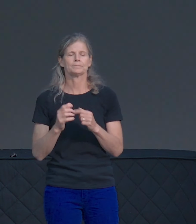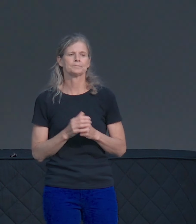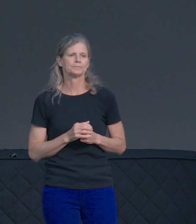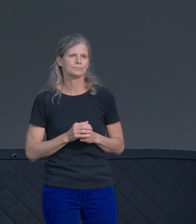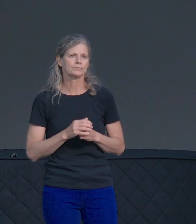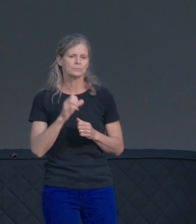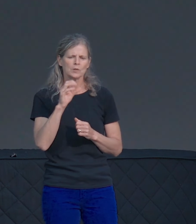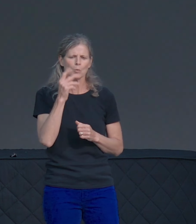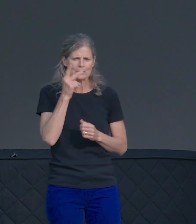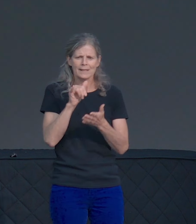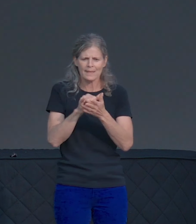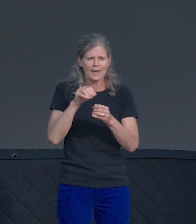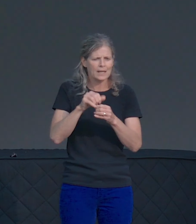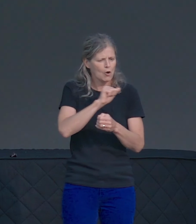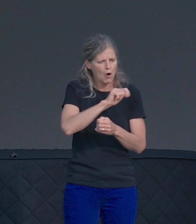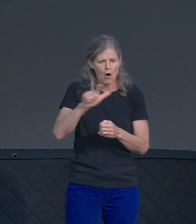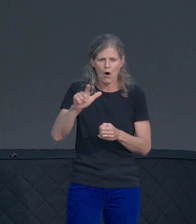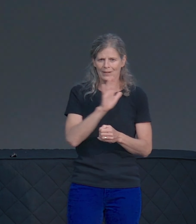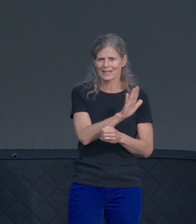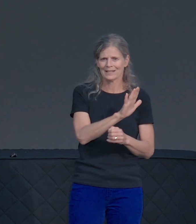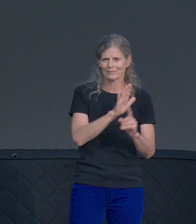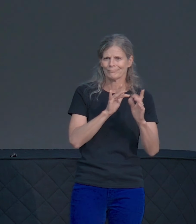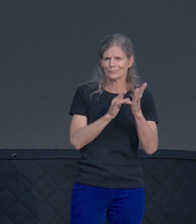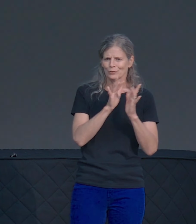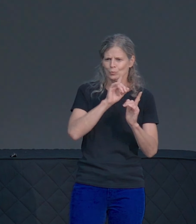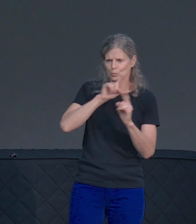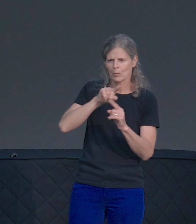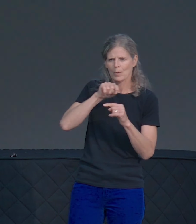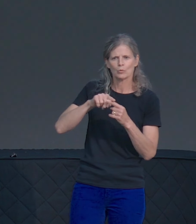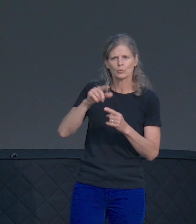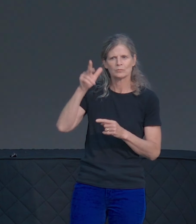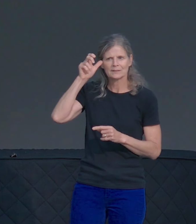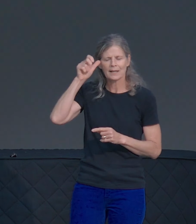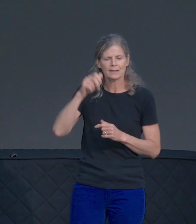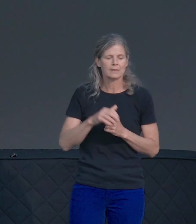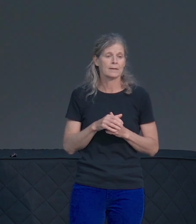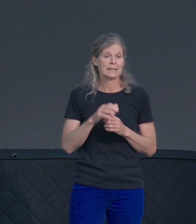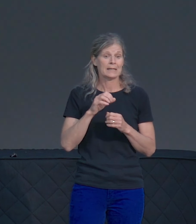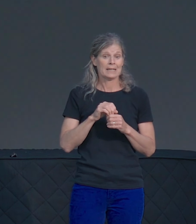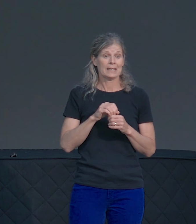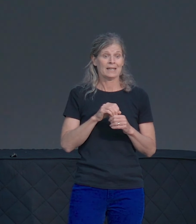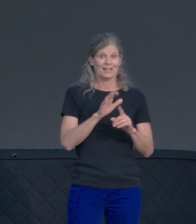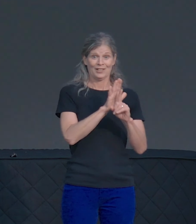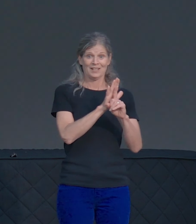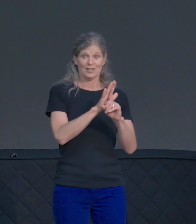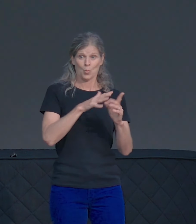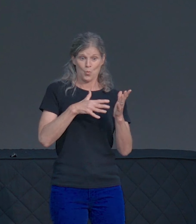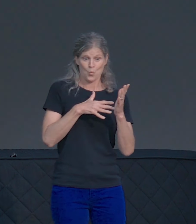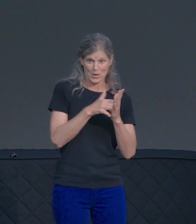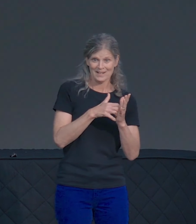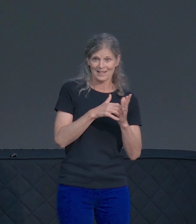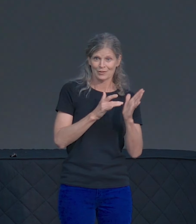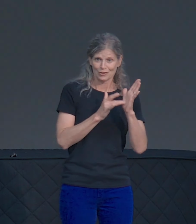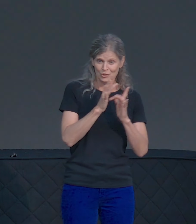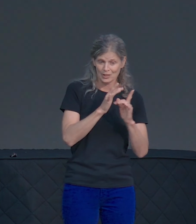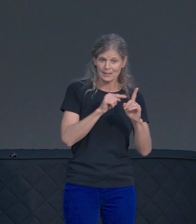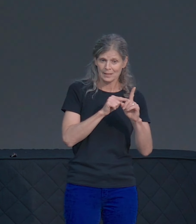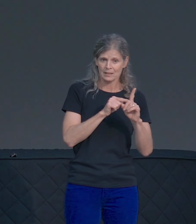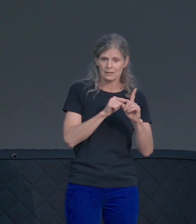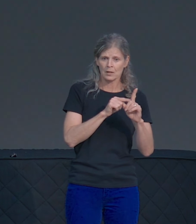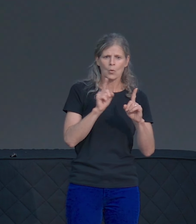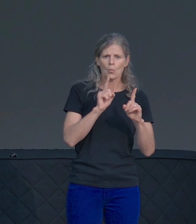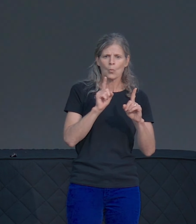of God. We see this in every response he gives to Satan. In his weakness, Jesus goes to the